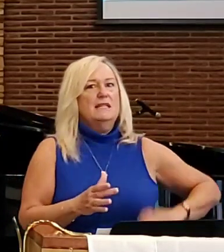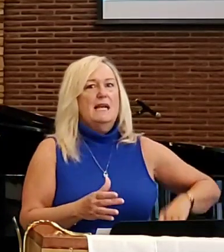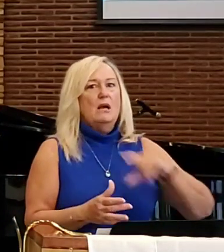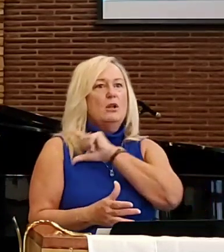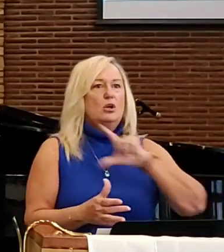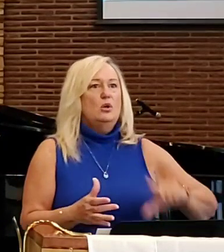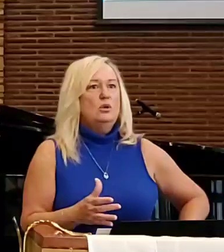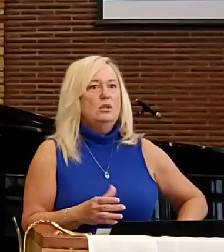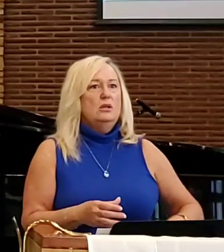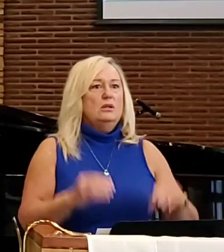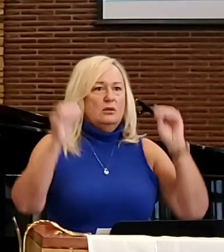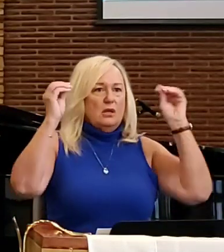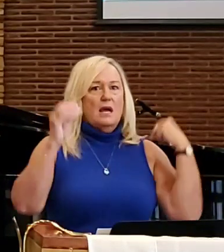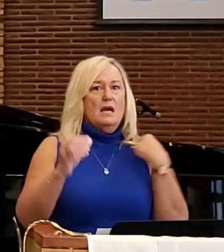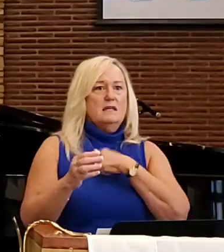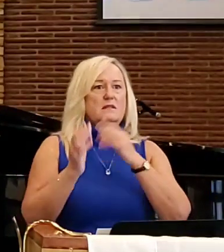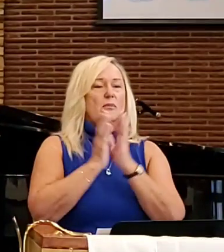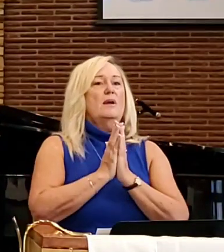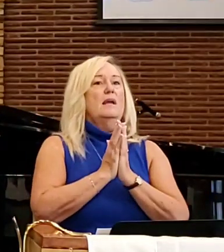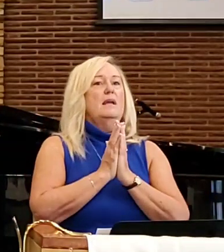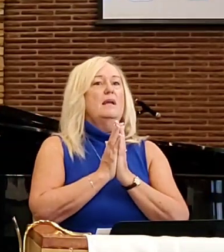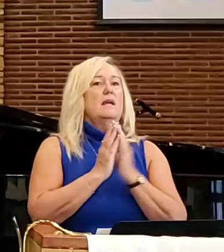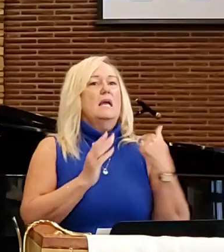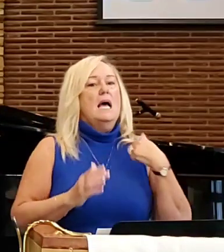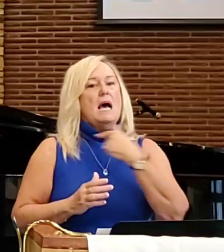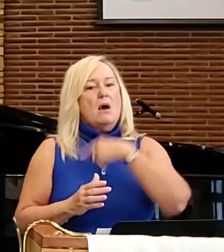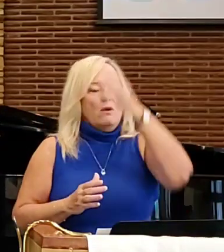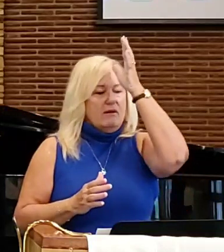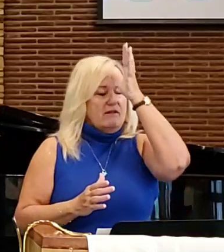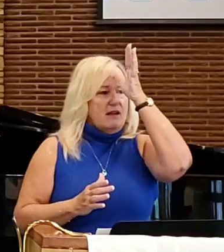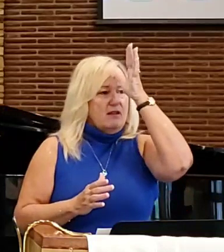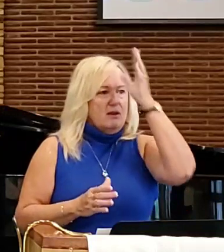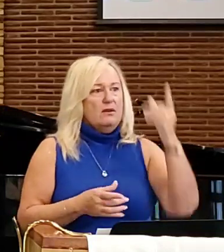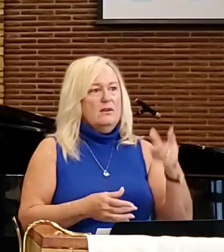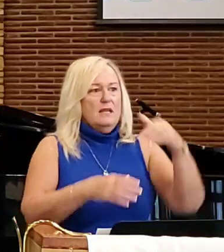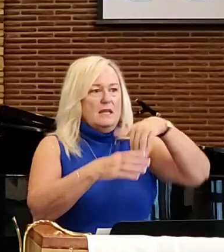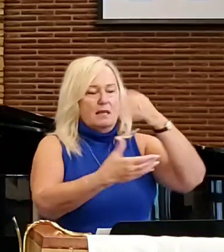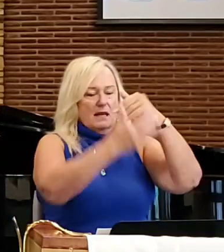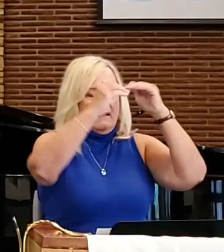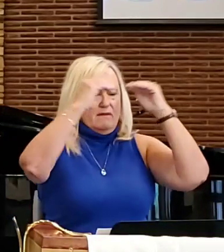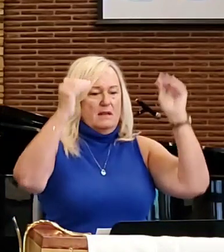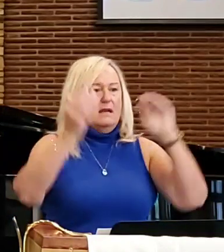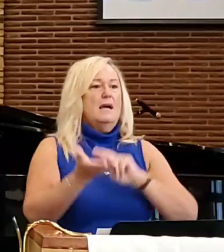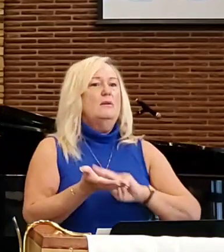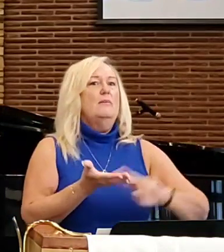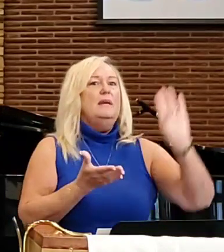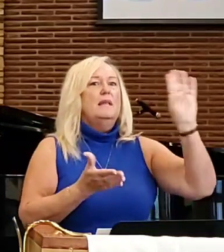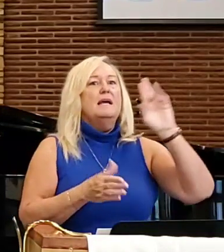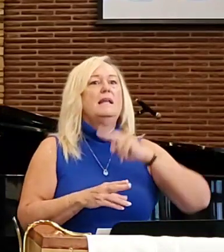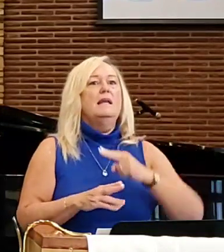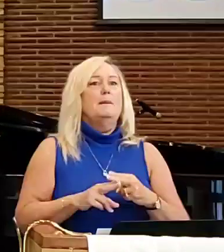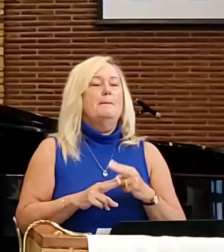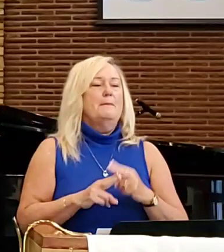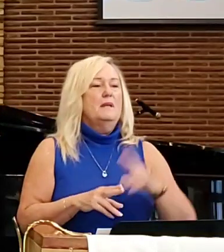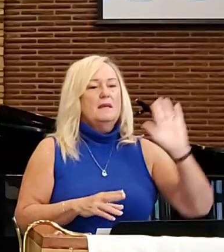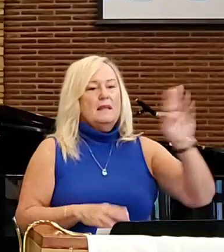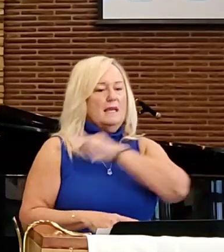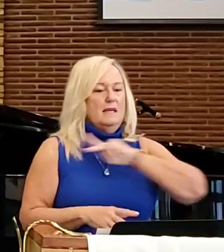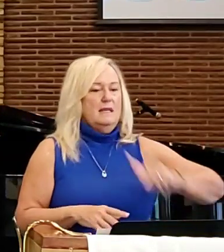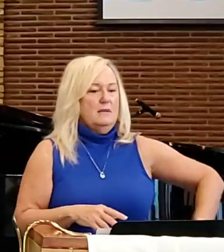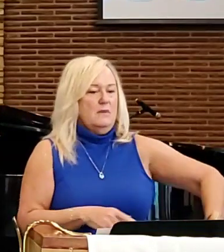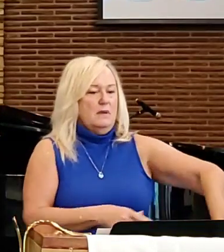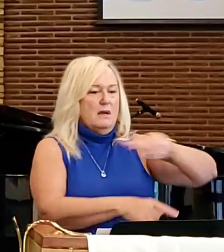Lord, who taught us to pray, Our Father, who art in heaven, hallowed be thy name.